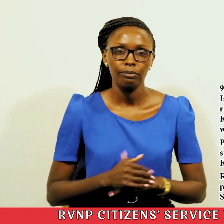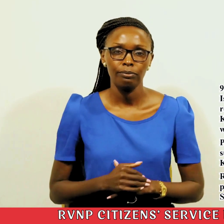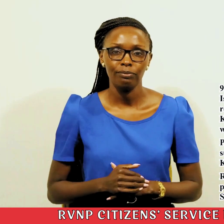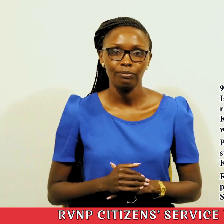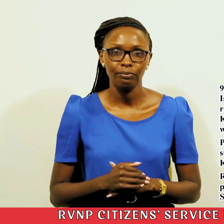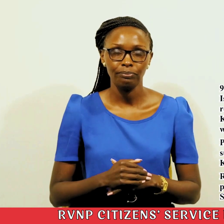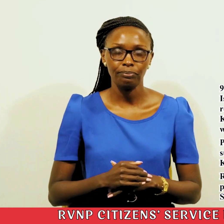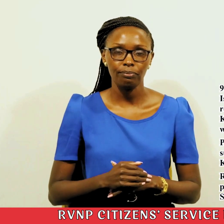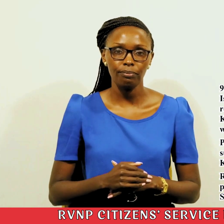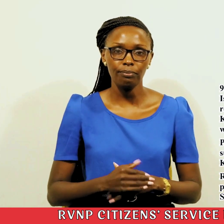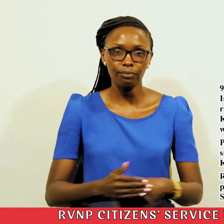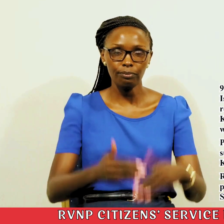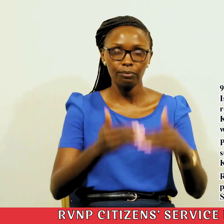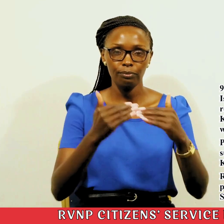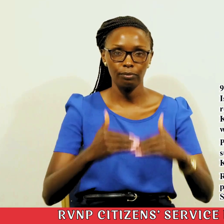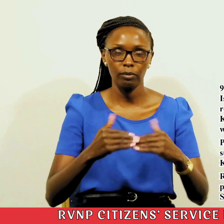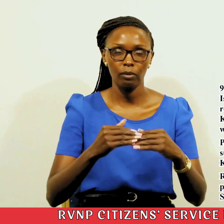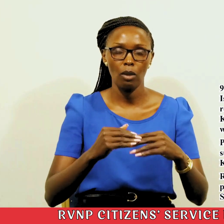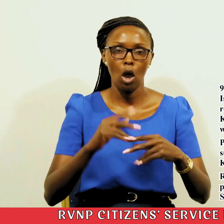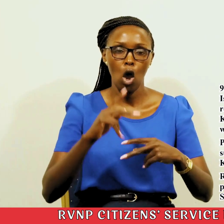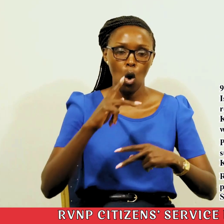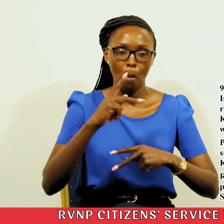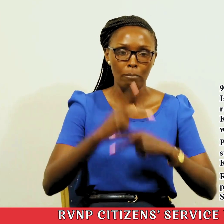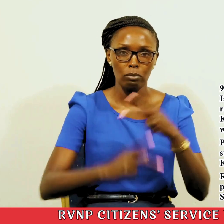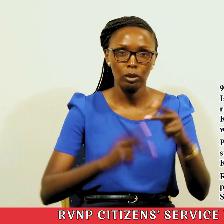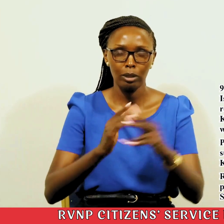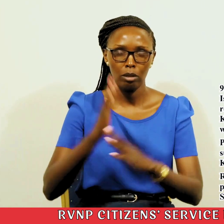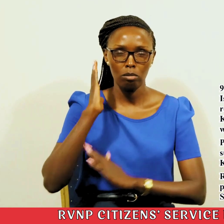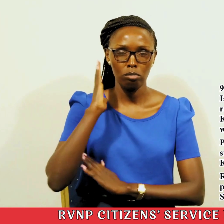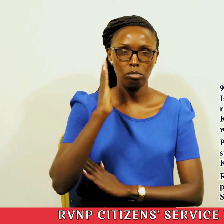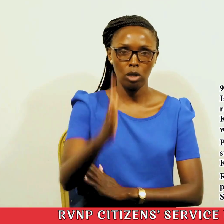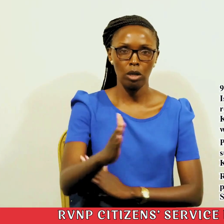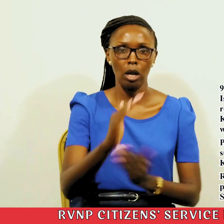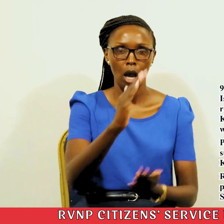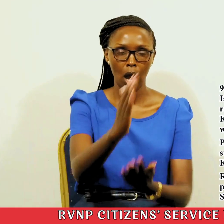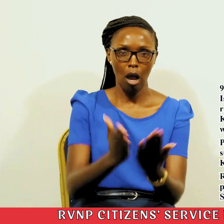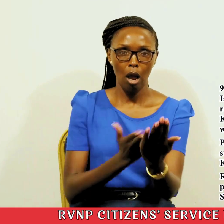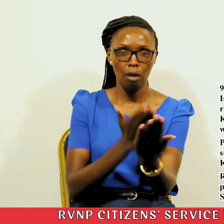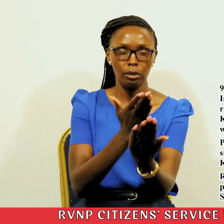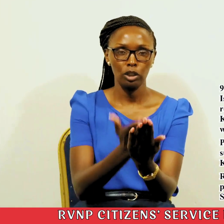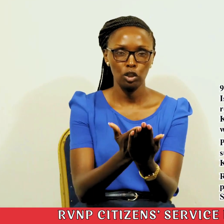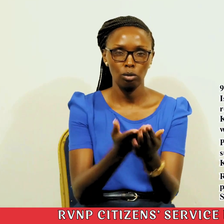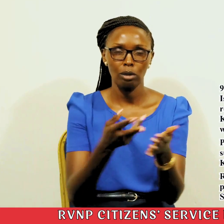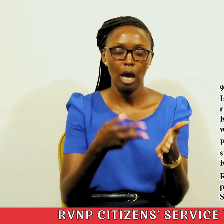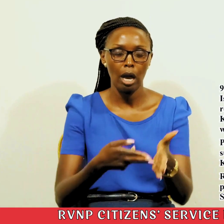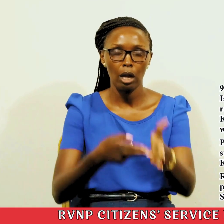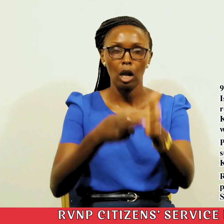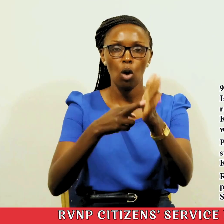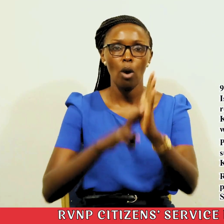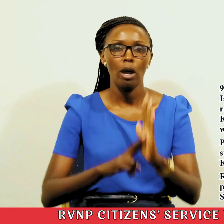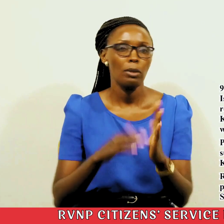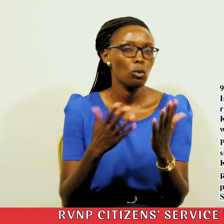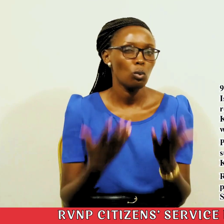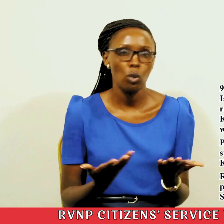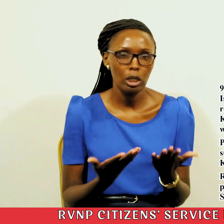Processing direct applications. The requirement is submission of an application